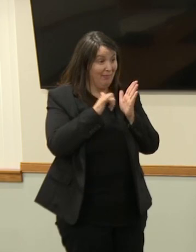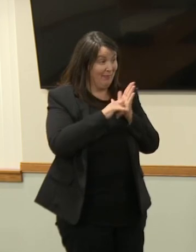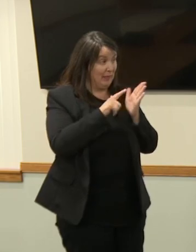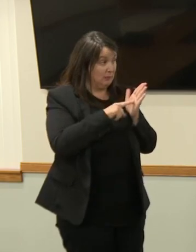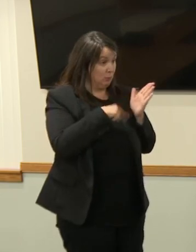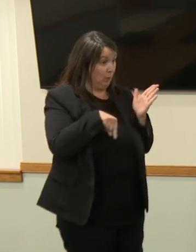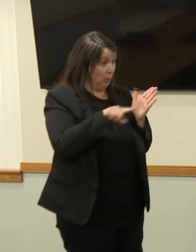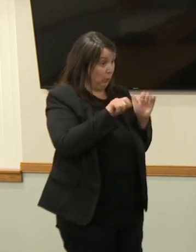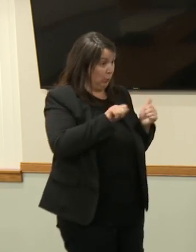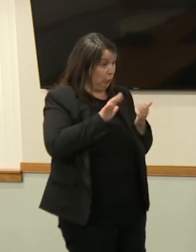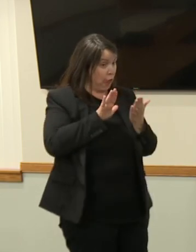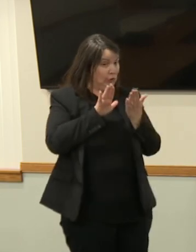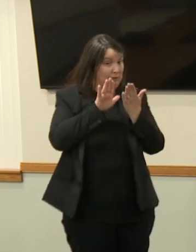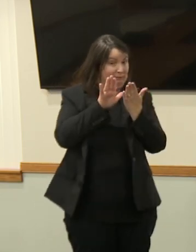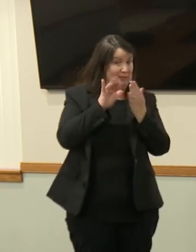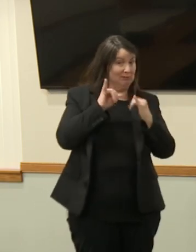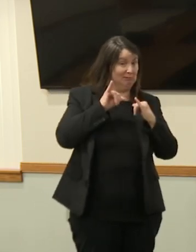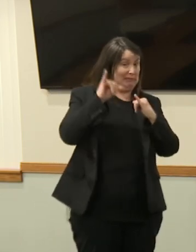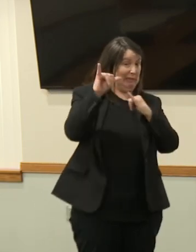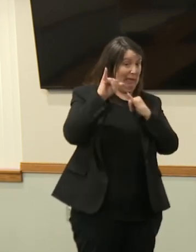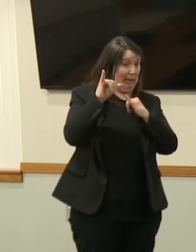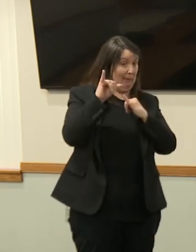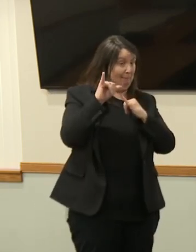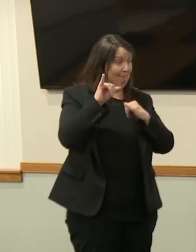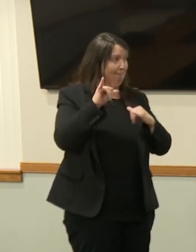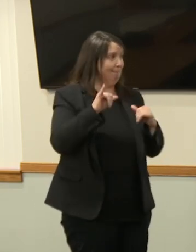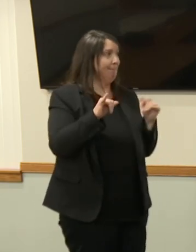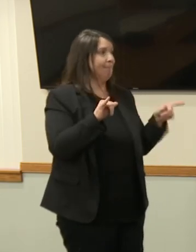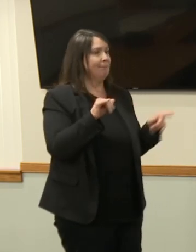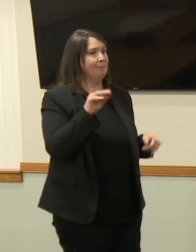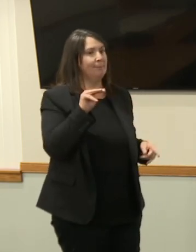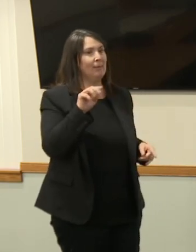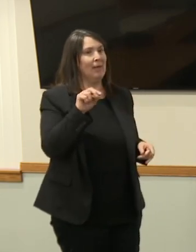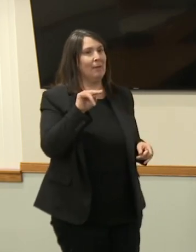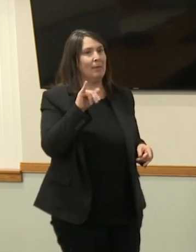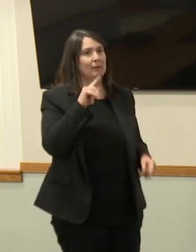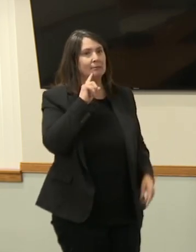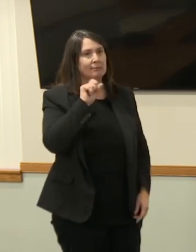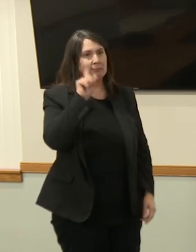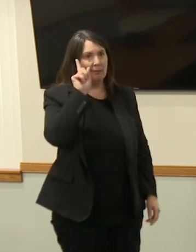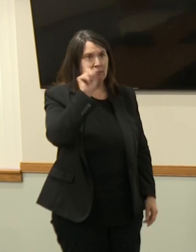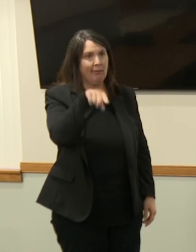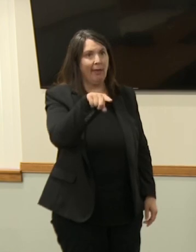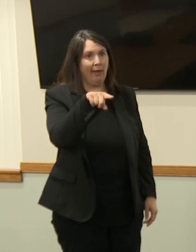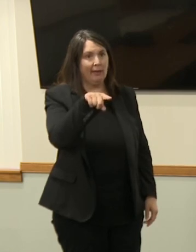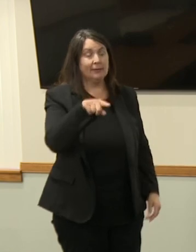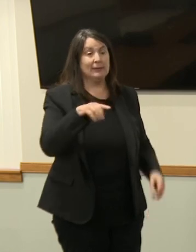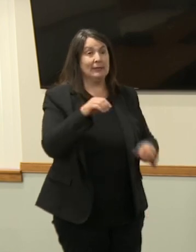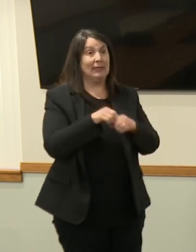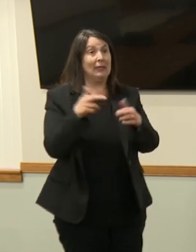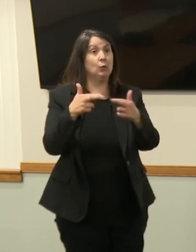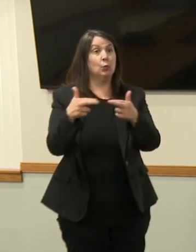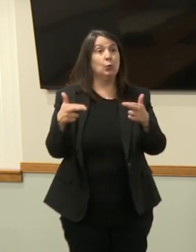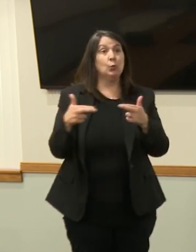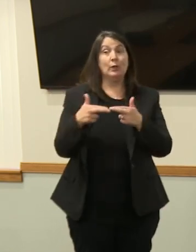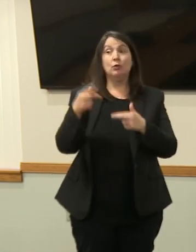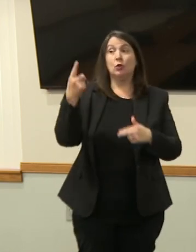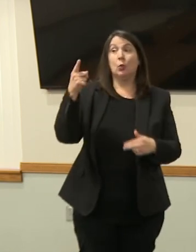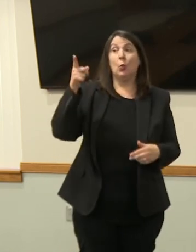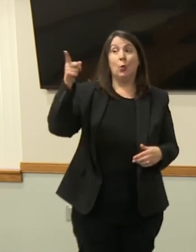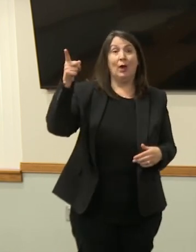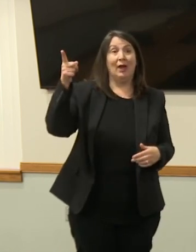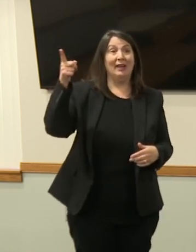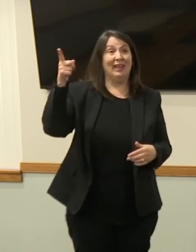we don't get things under control, so to speak? That's exactly right. So in one of our regions, I think it's Region 1, they're now in Tier